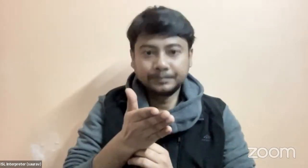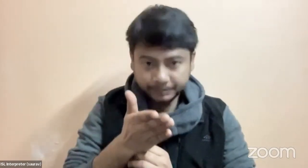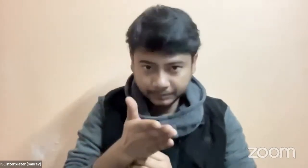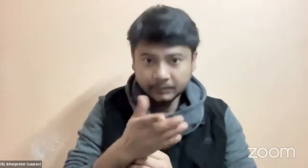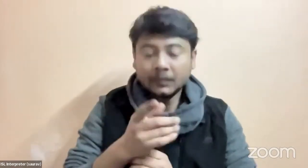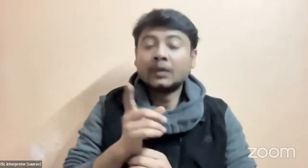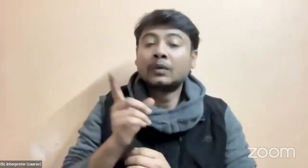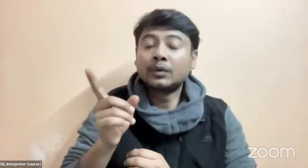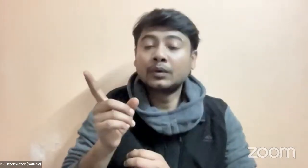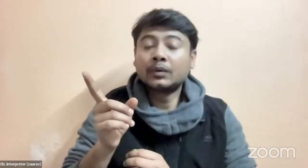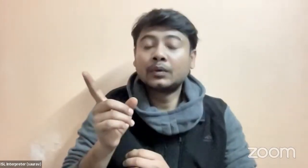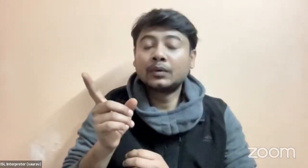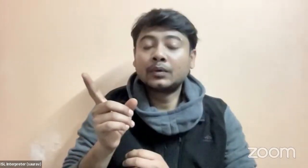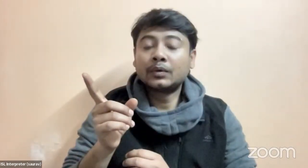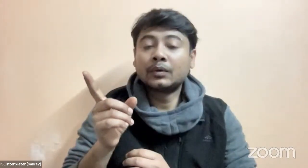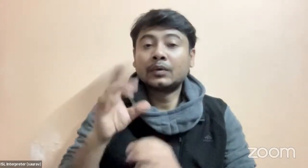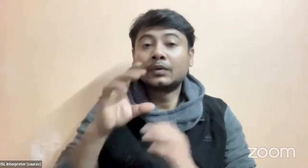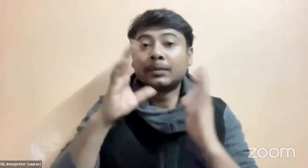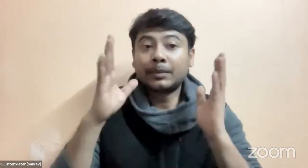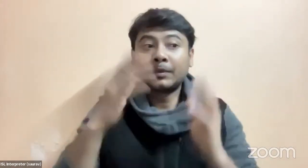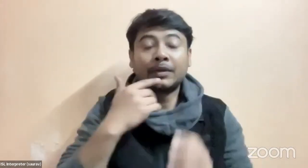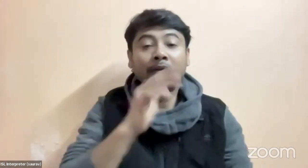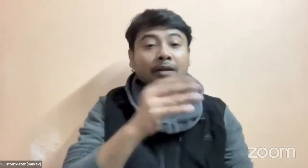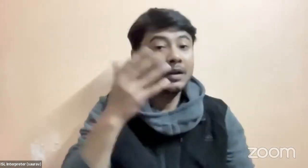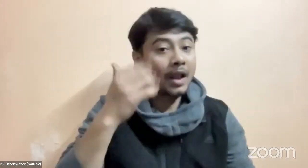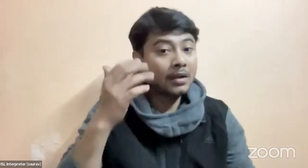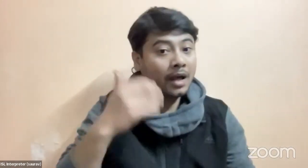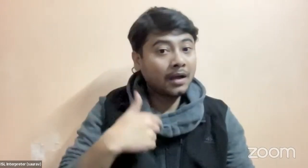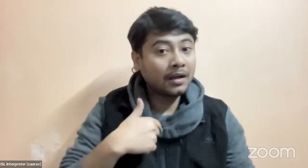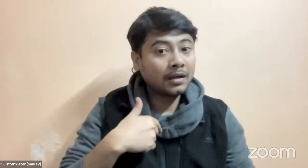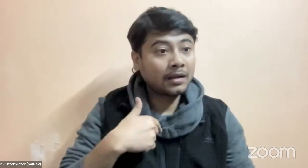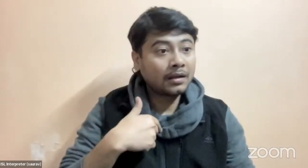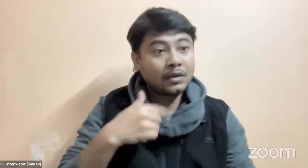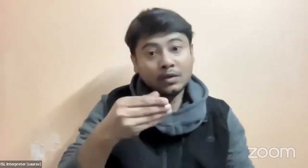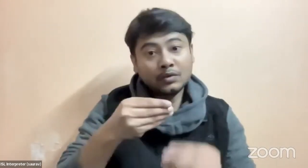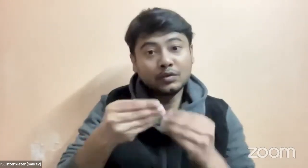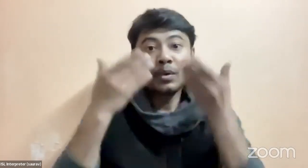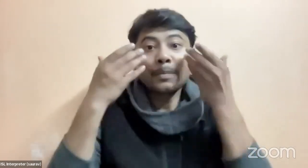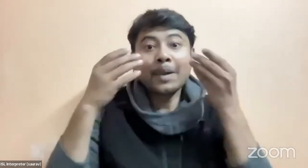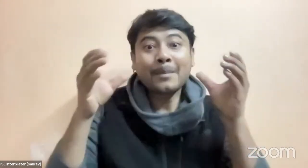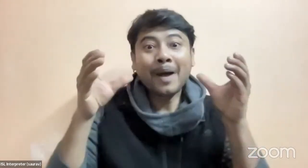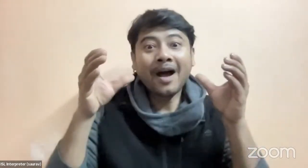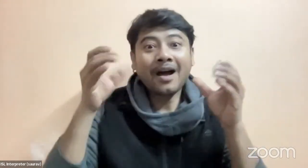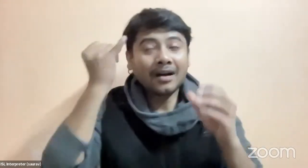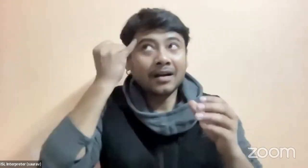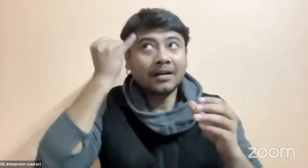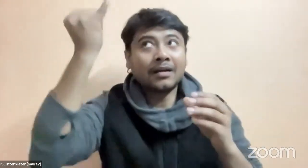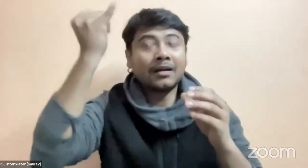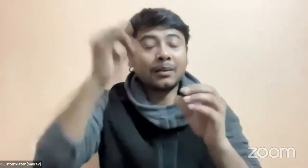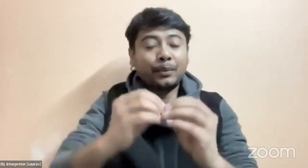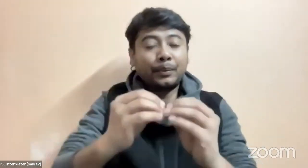Brahma's planet and spread the Sankirtan movement, the chanting process,